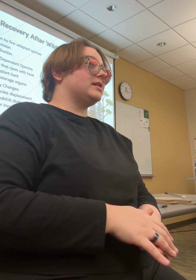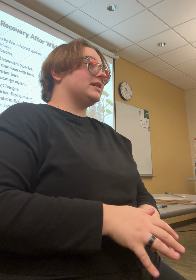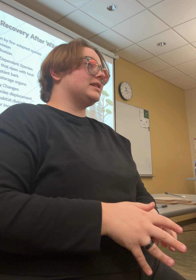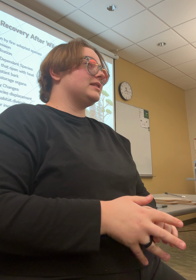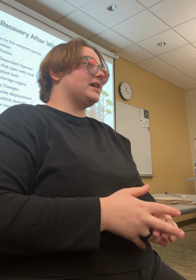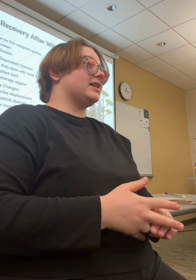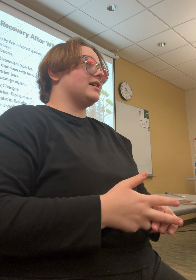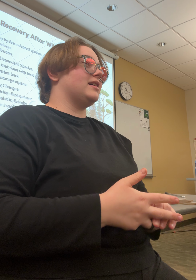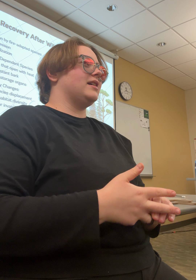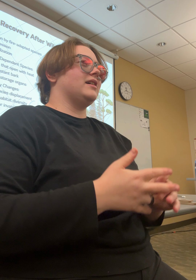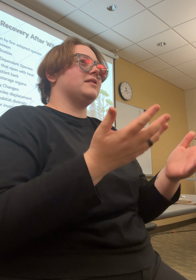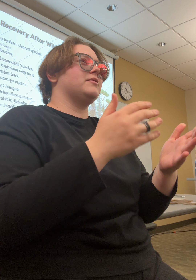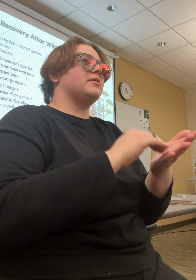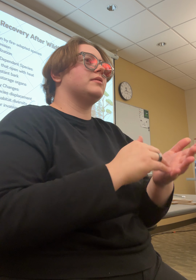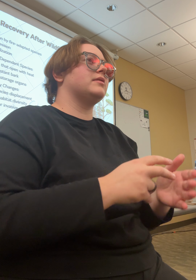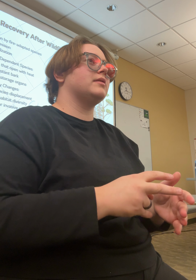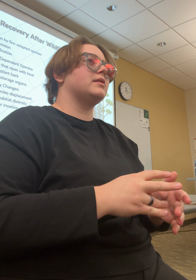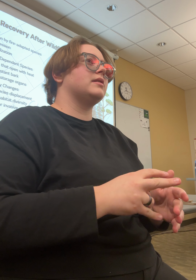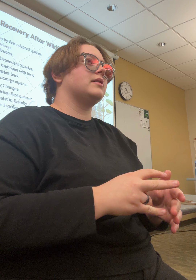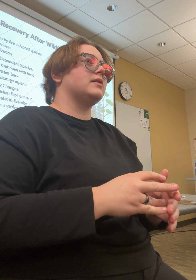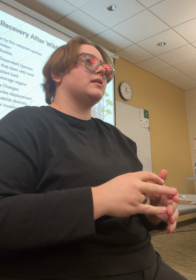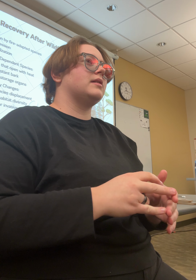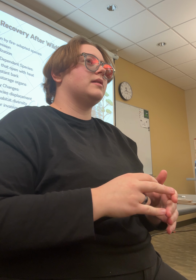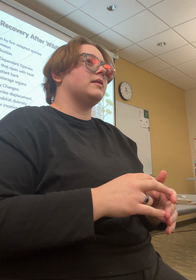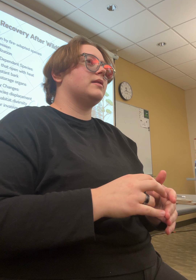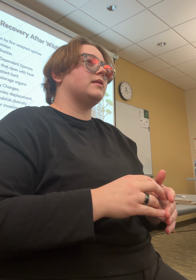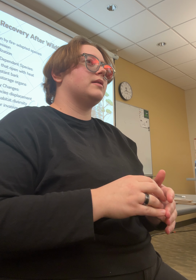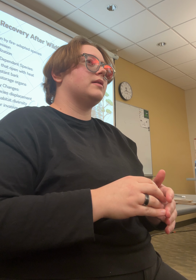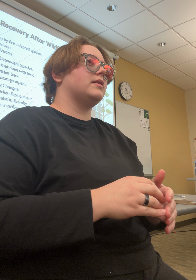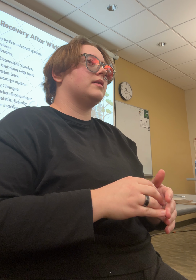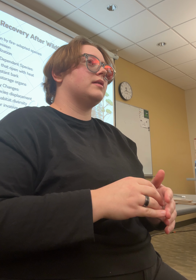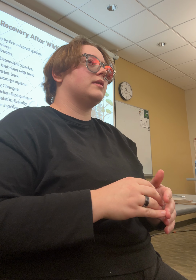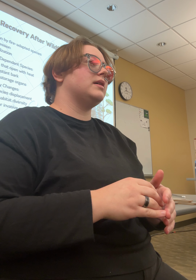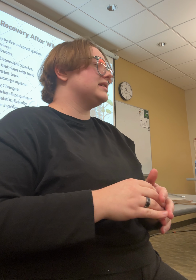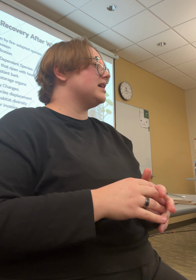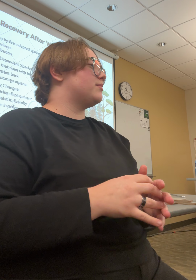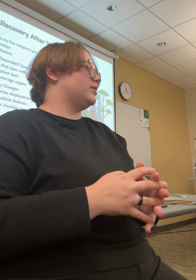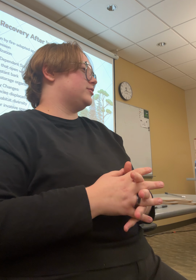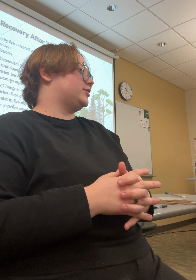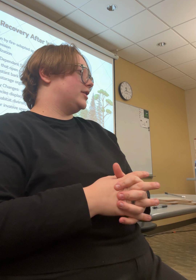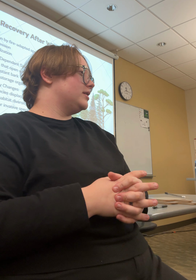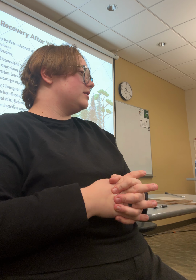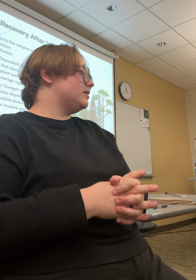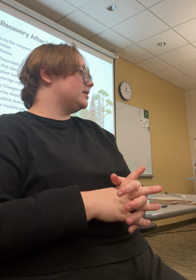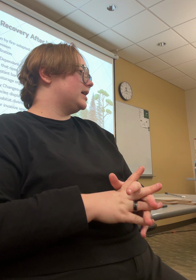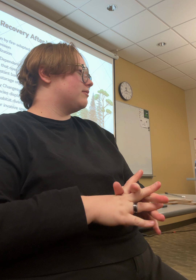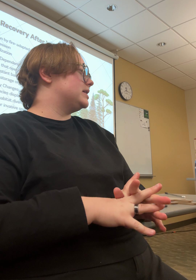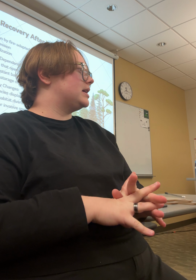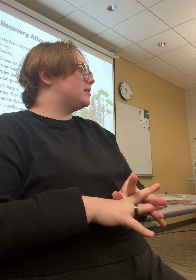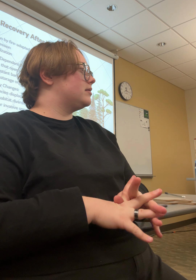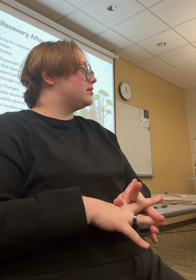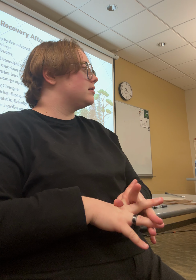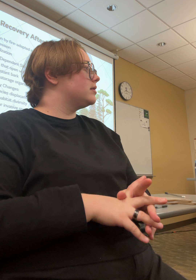Is it like a? Anywho, I can't read. Is it like a brochure? Like what is it?